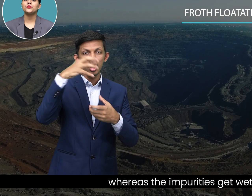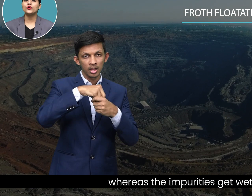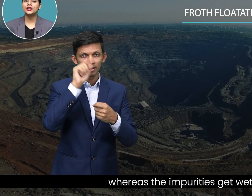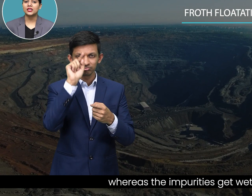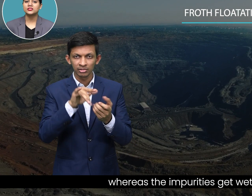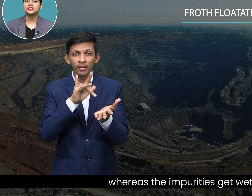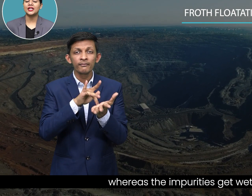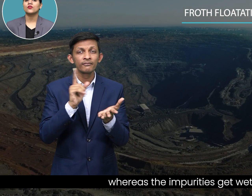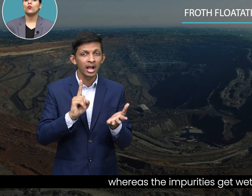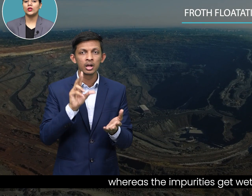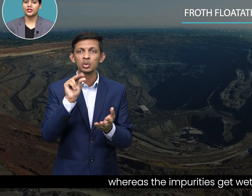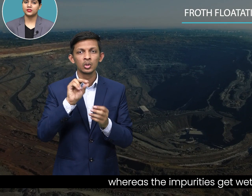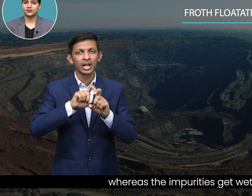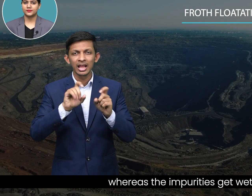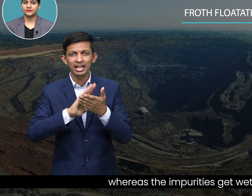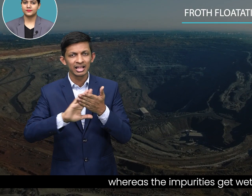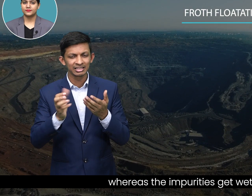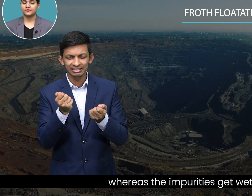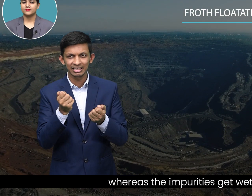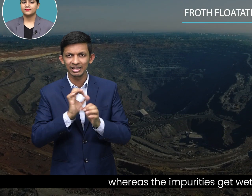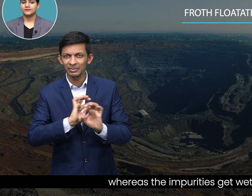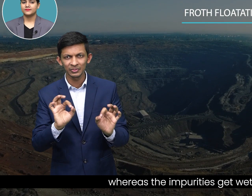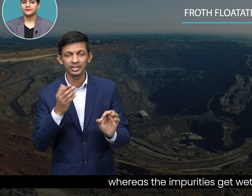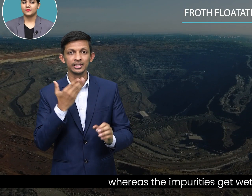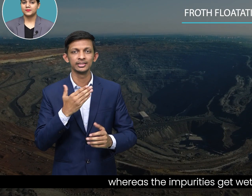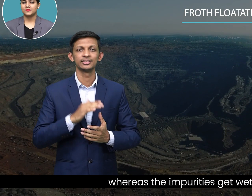the impurities get wetted.